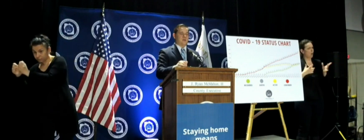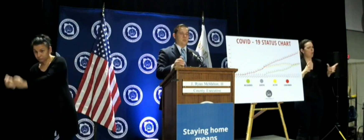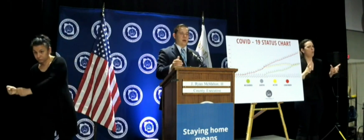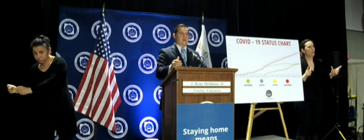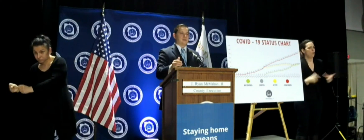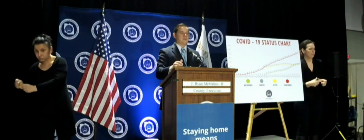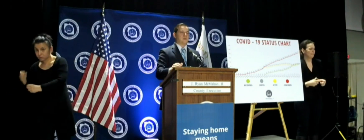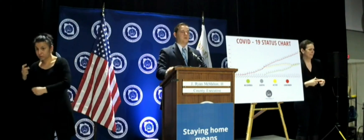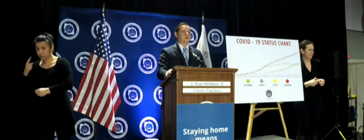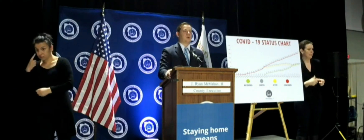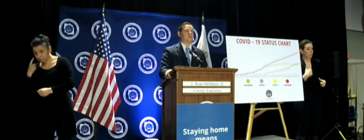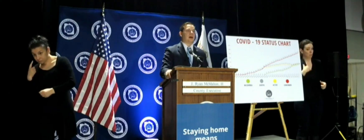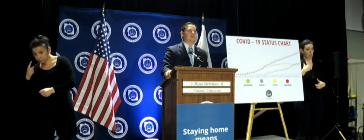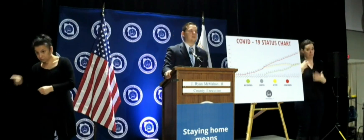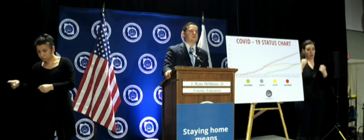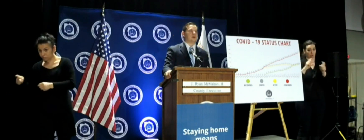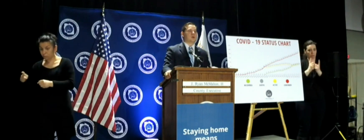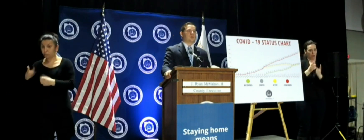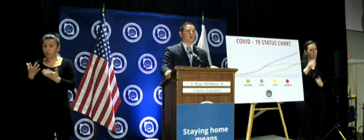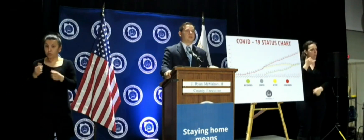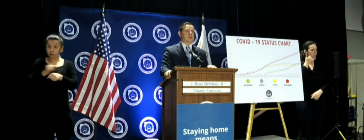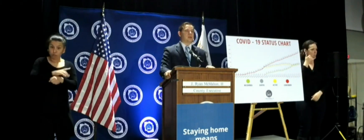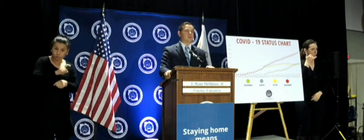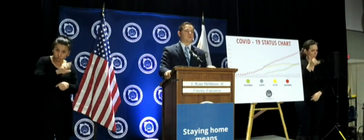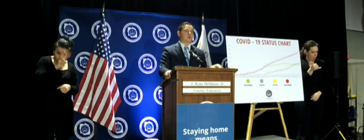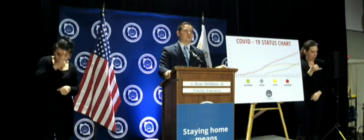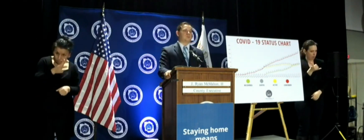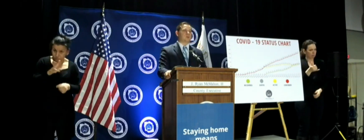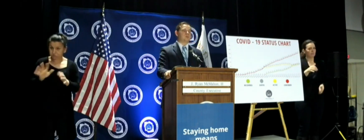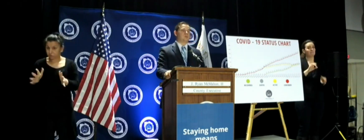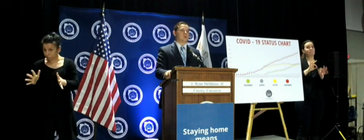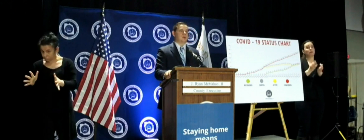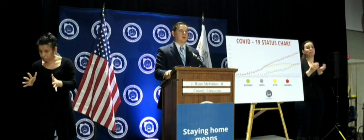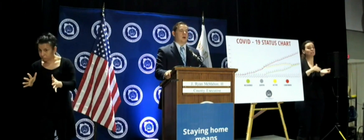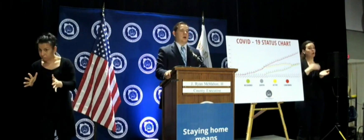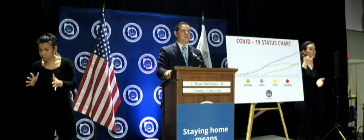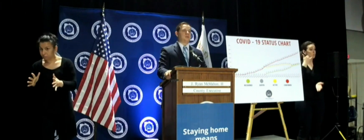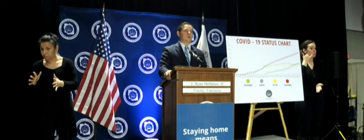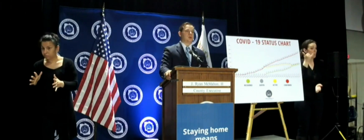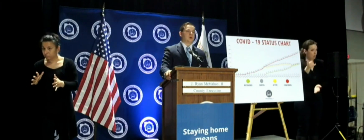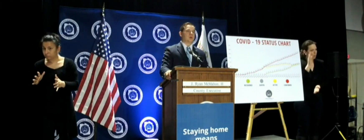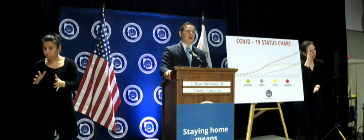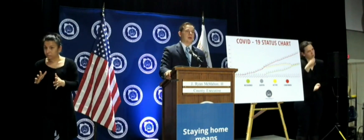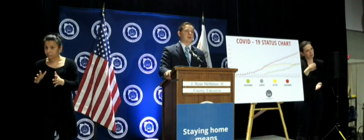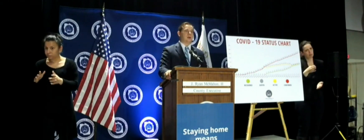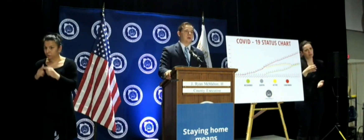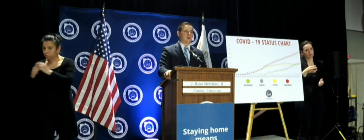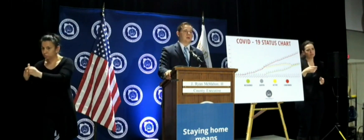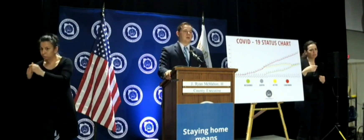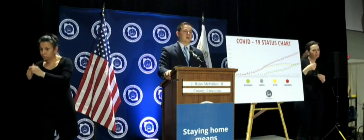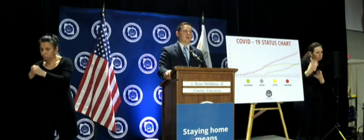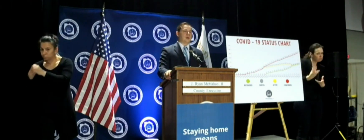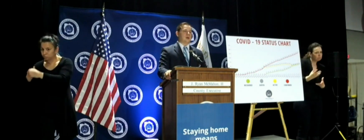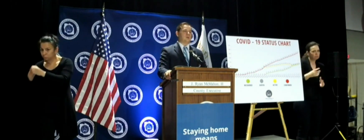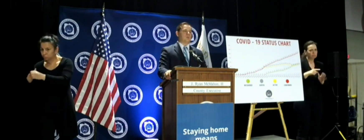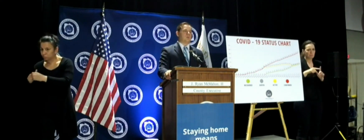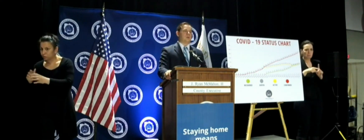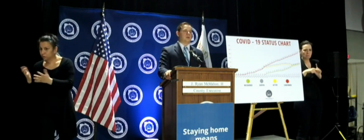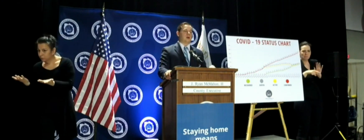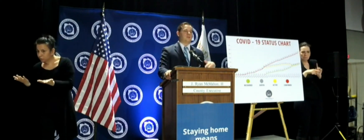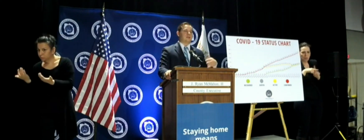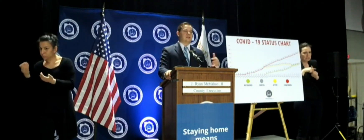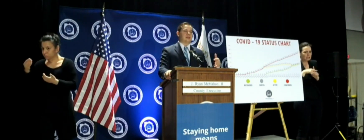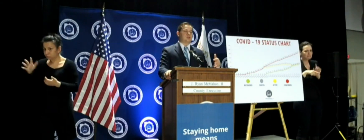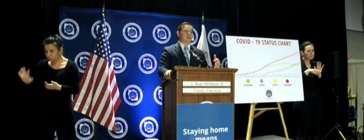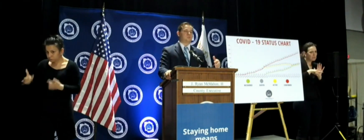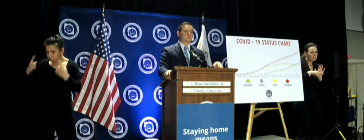have a negative or positive. If you're positive, we're going to check you for your symptoms, make sure you're okay, and then we'll begin